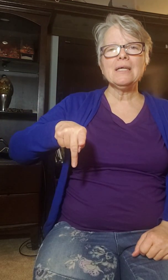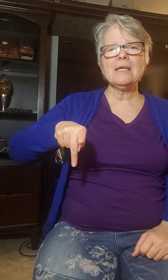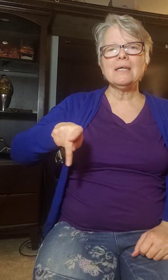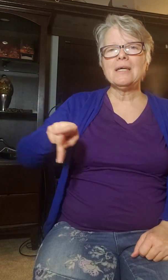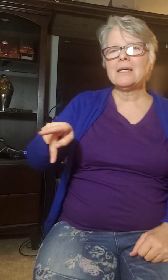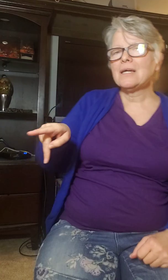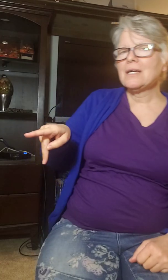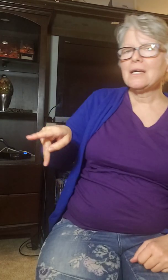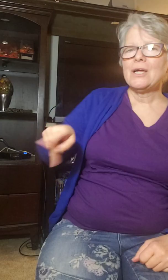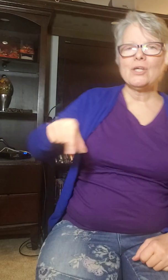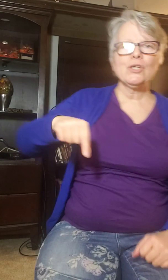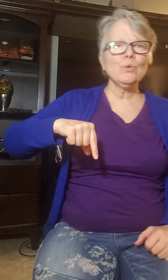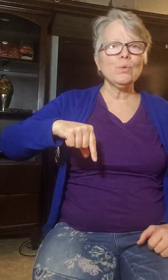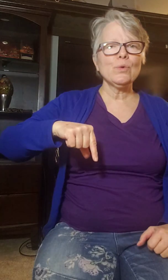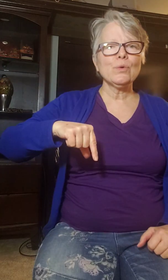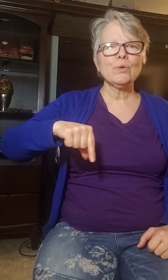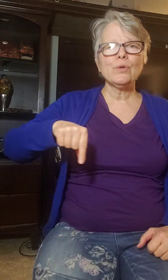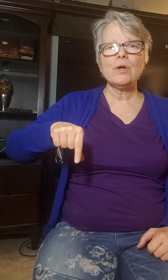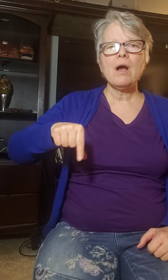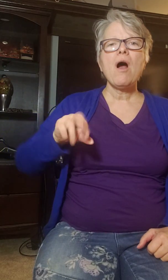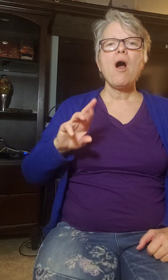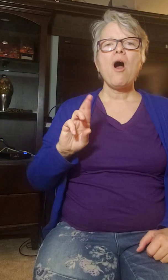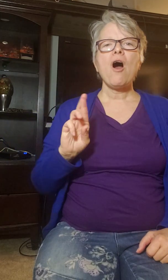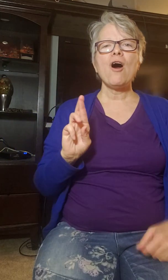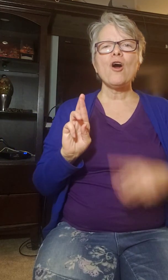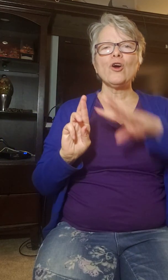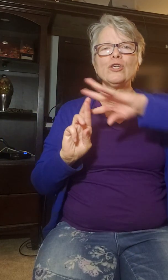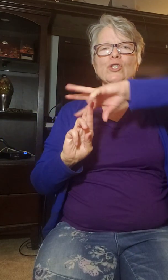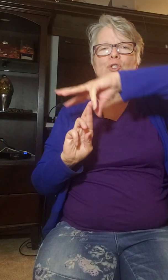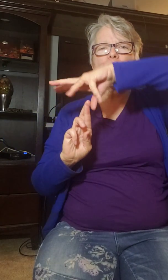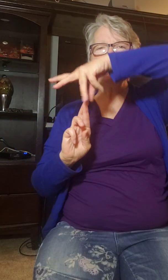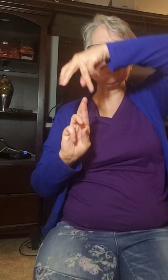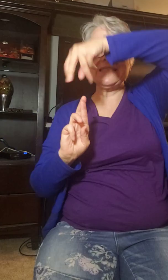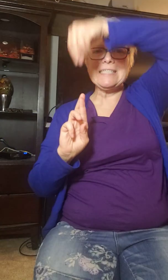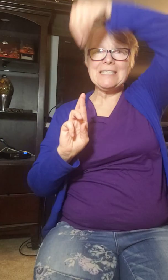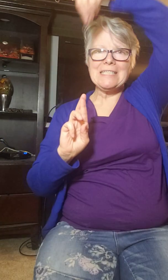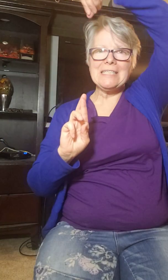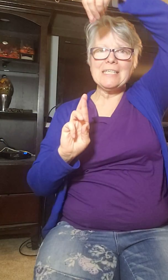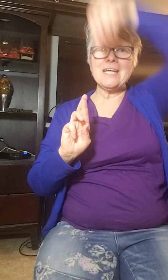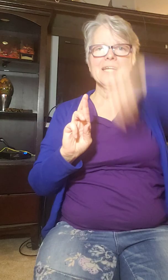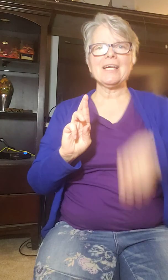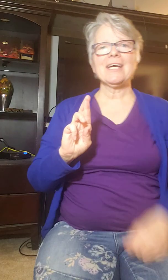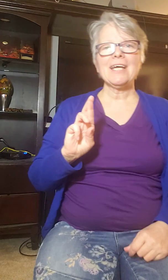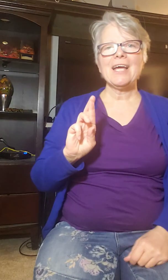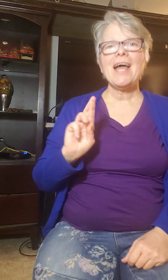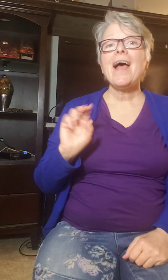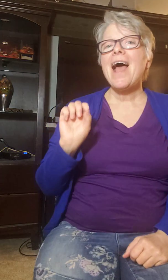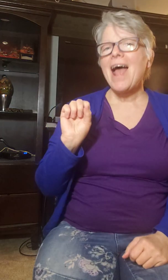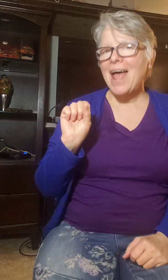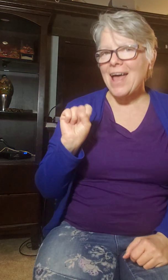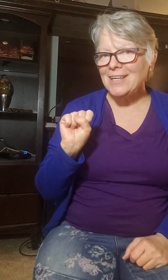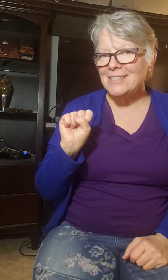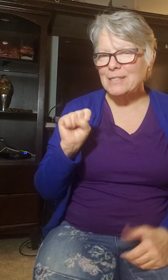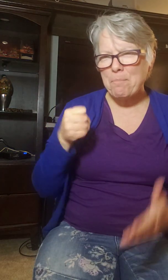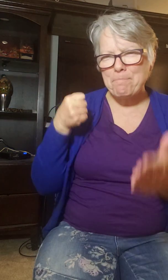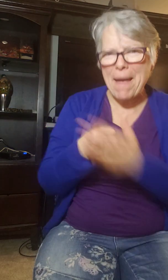P, Q, R, twisty, S,